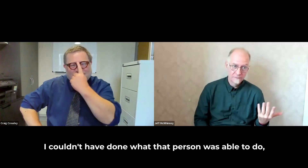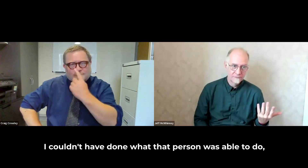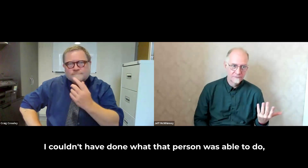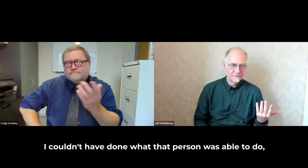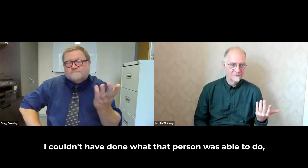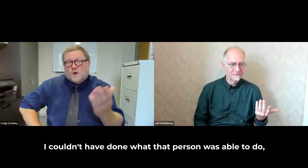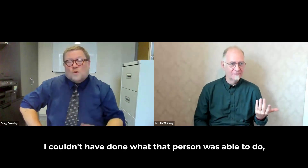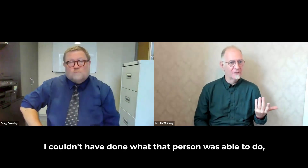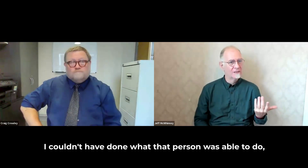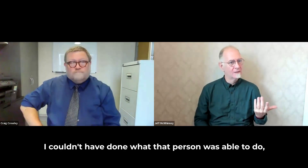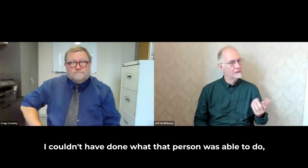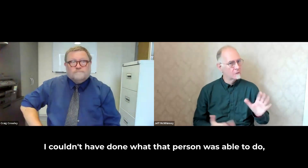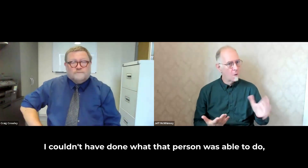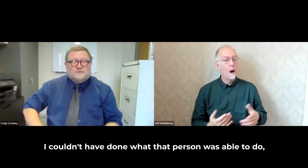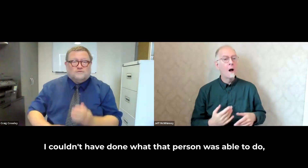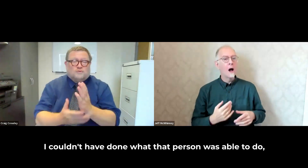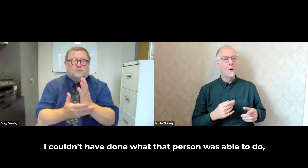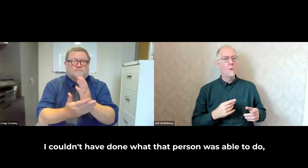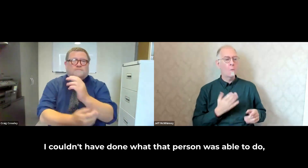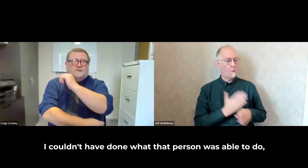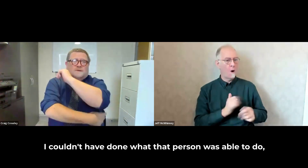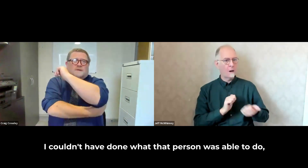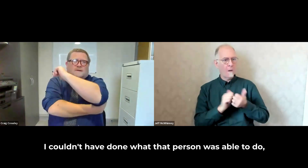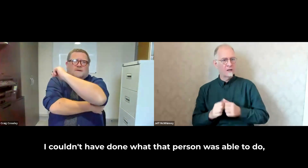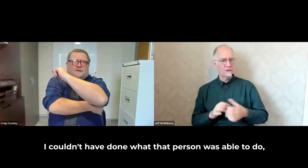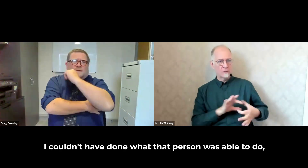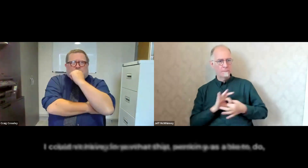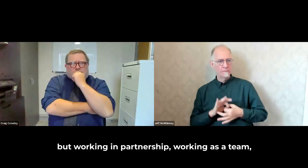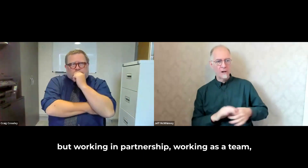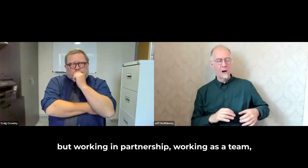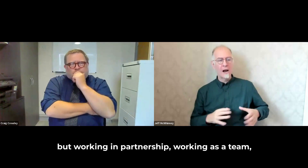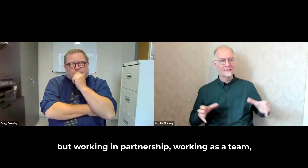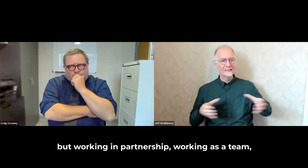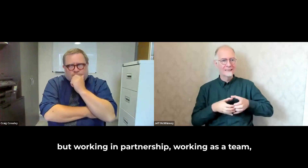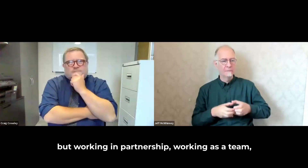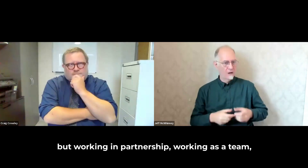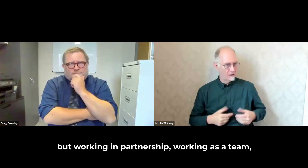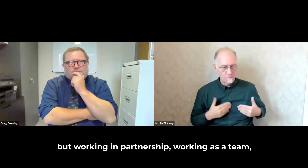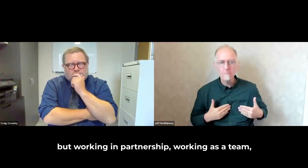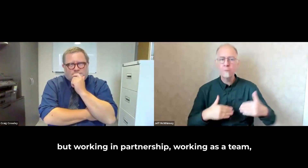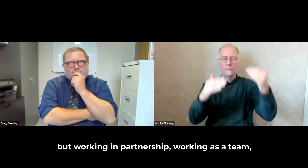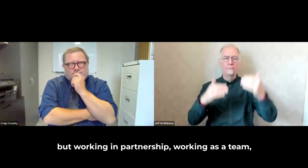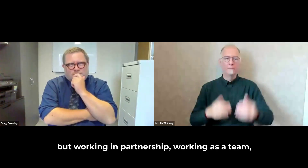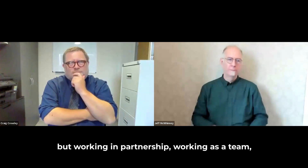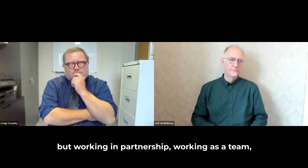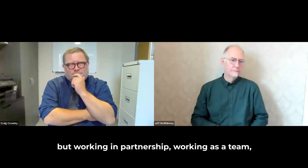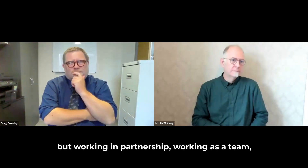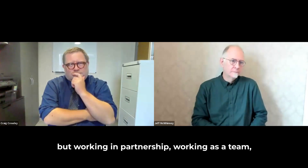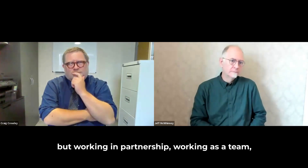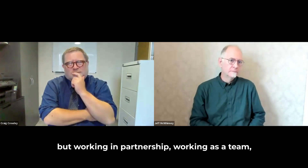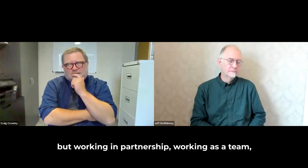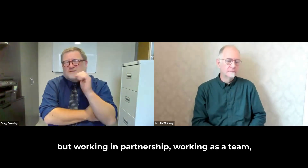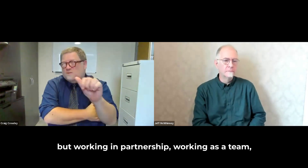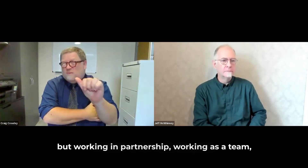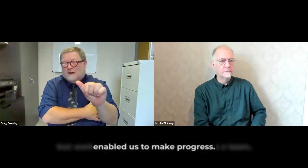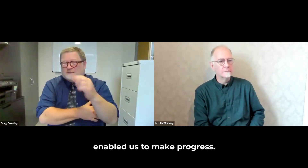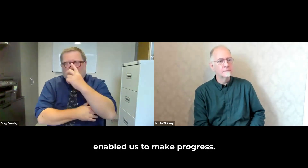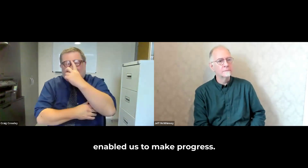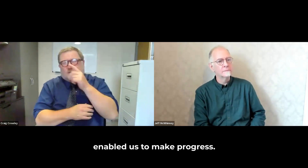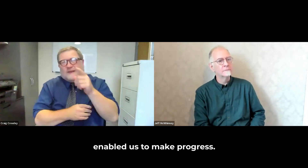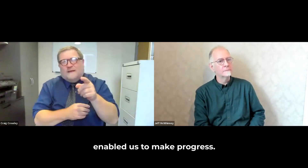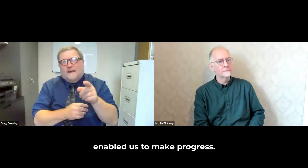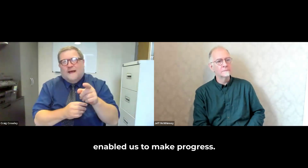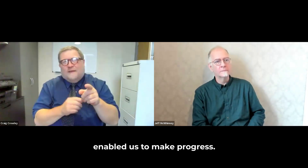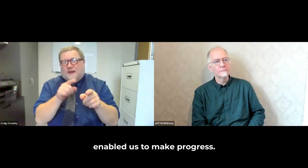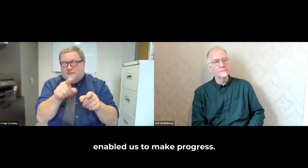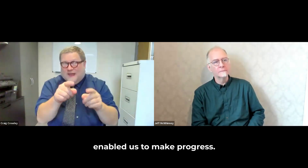I couldn't have done what that person was able to do. but working in partnership, working as a team,